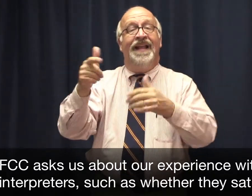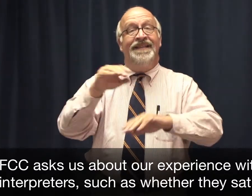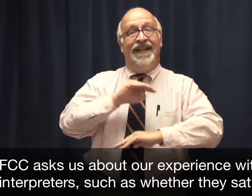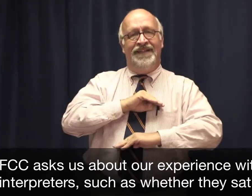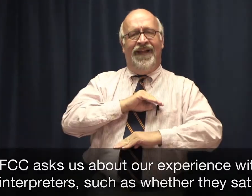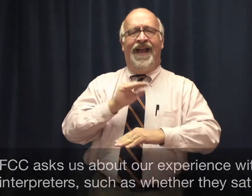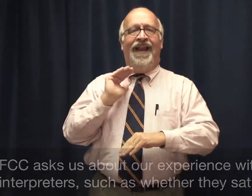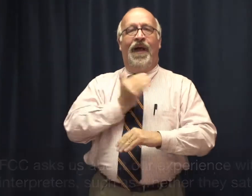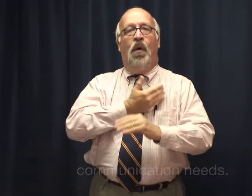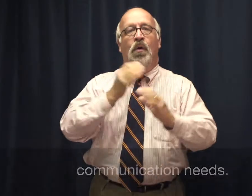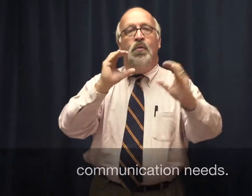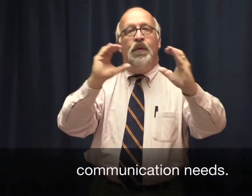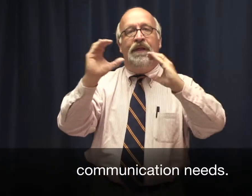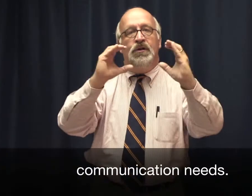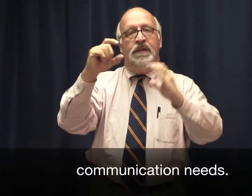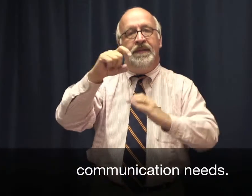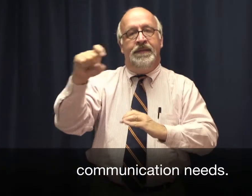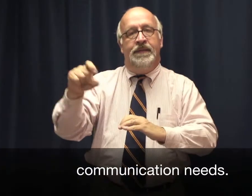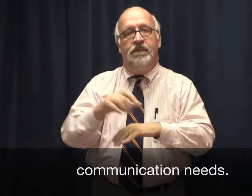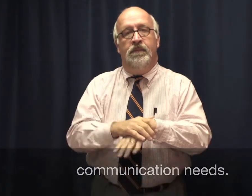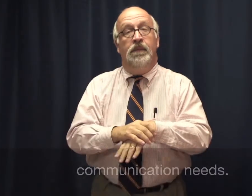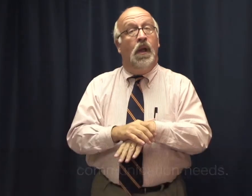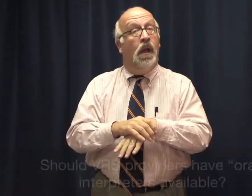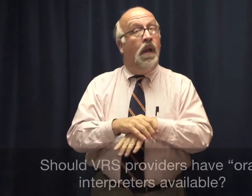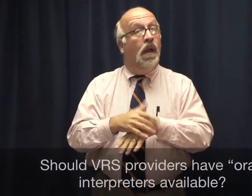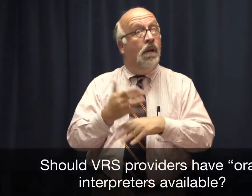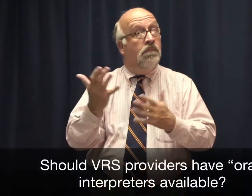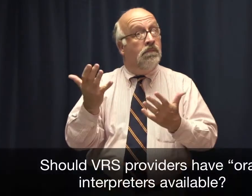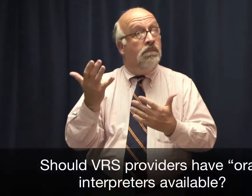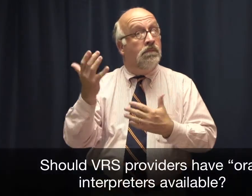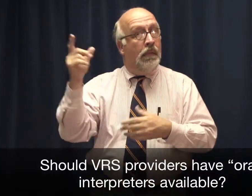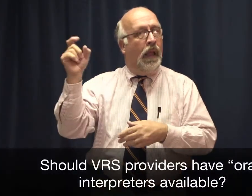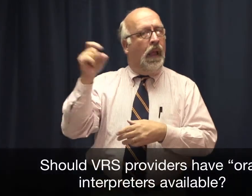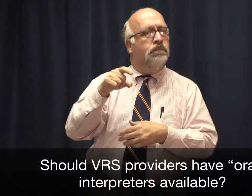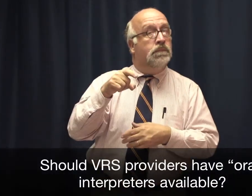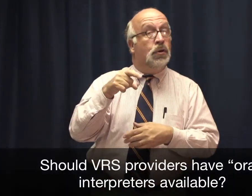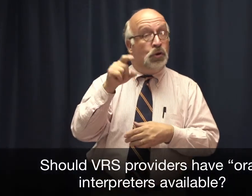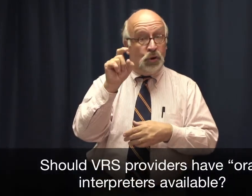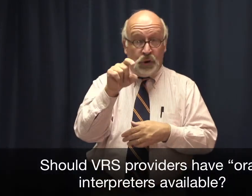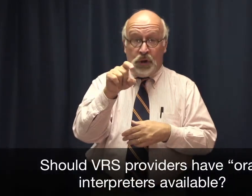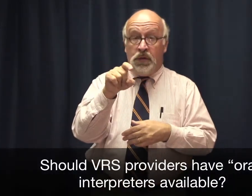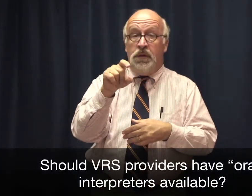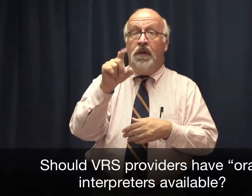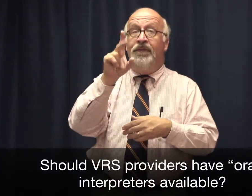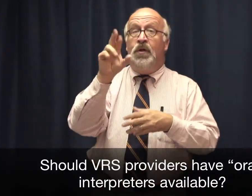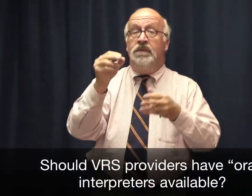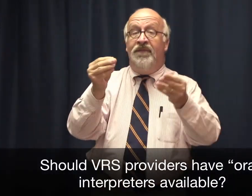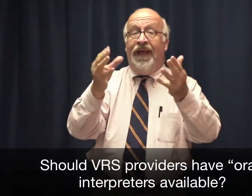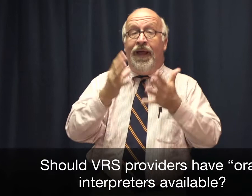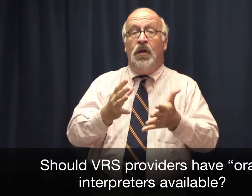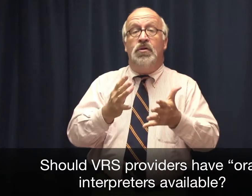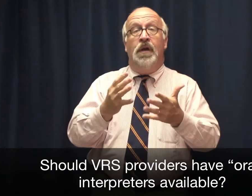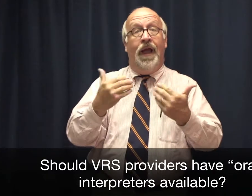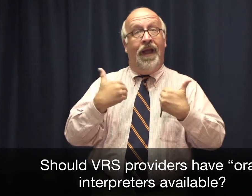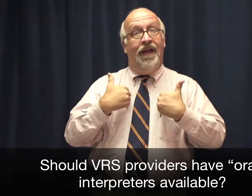whether they satisfy our communication needs. The should VRS providers have oral